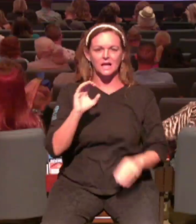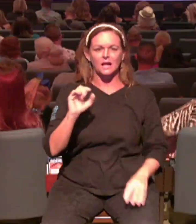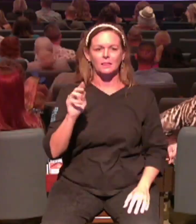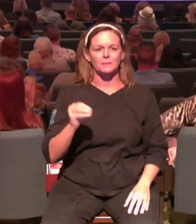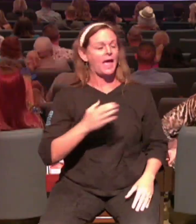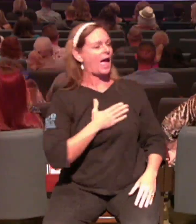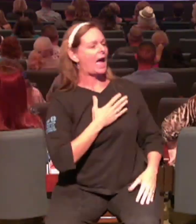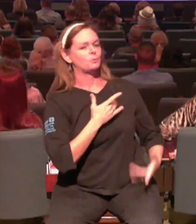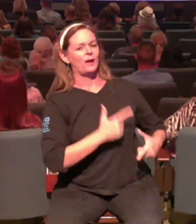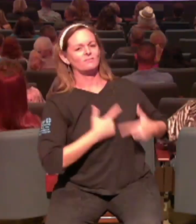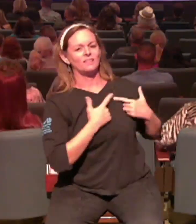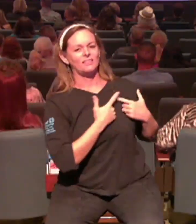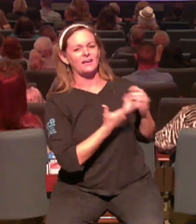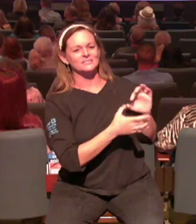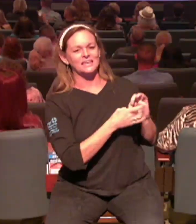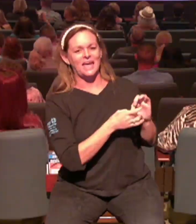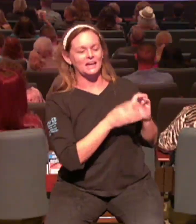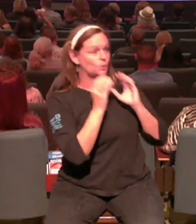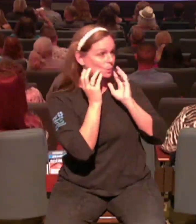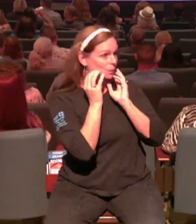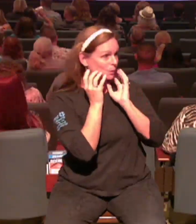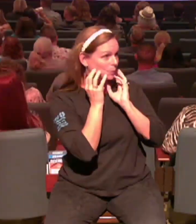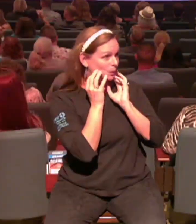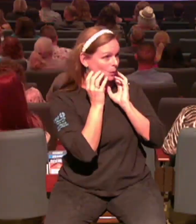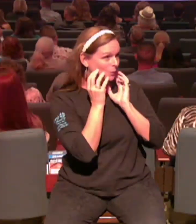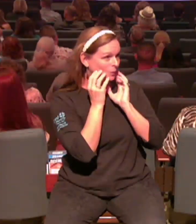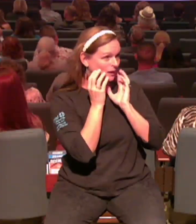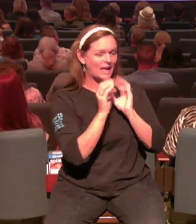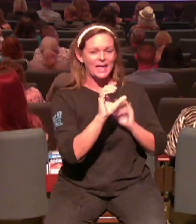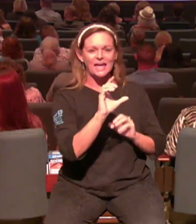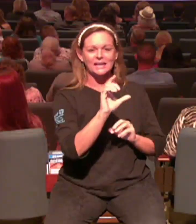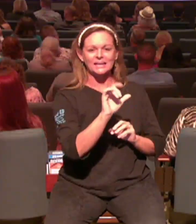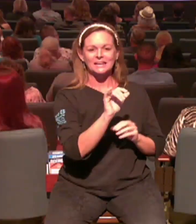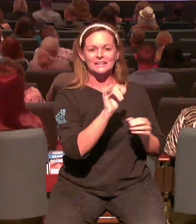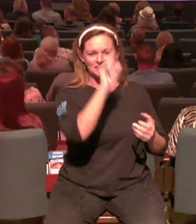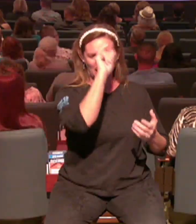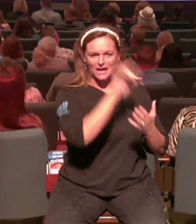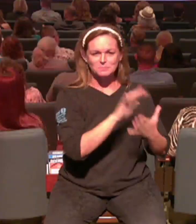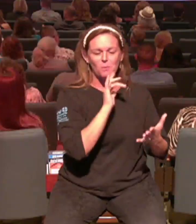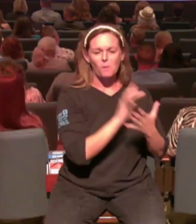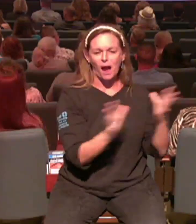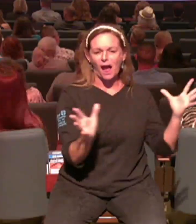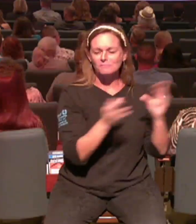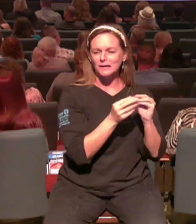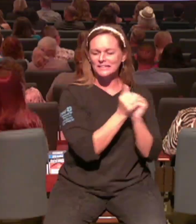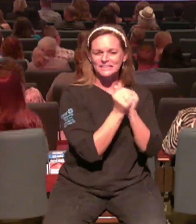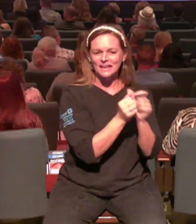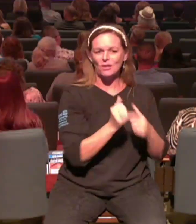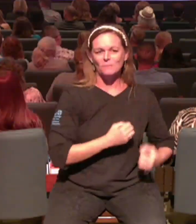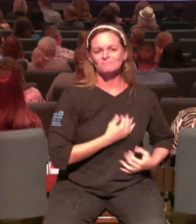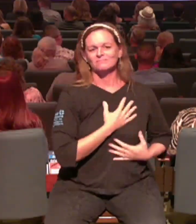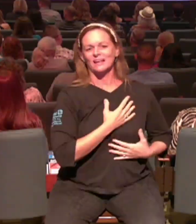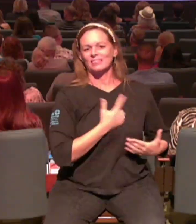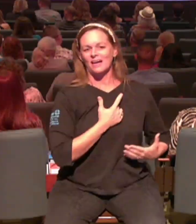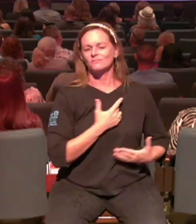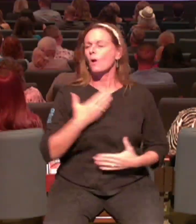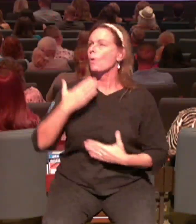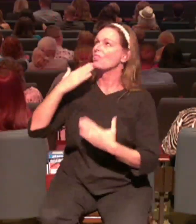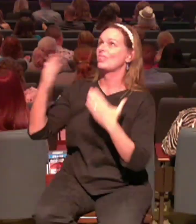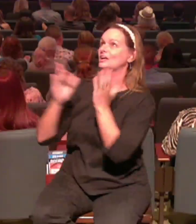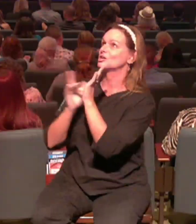back. I'm grateful for the inventor of chicken and waffles. What? Thank you,